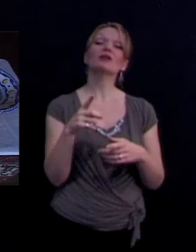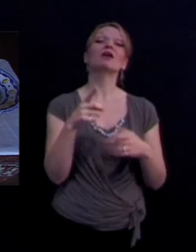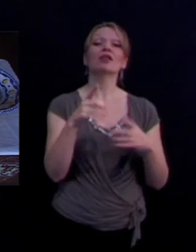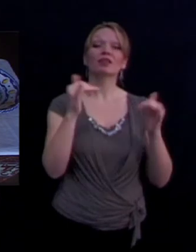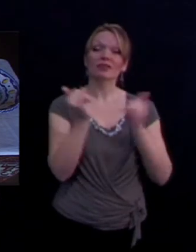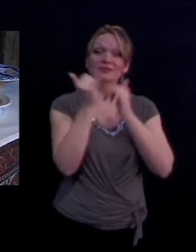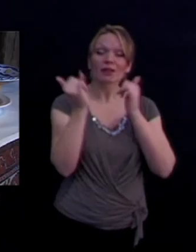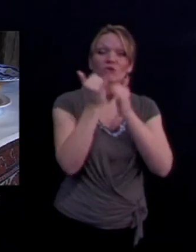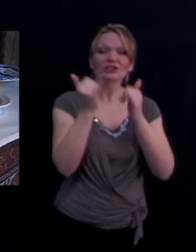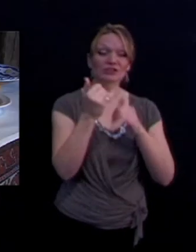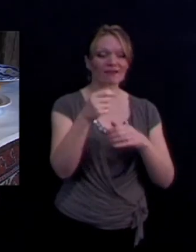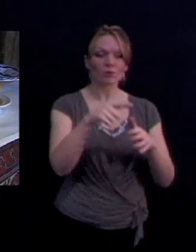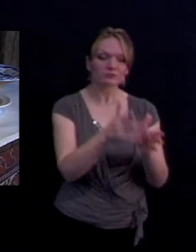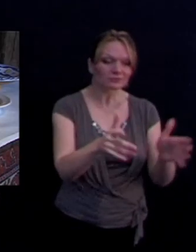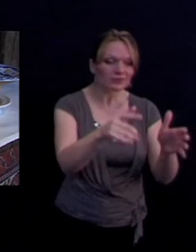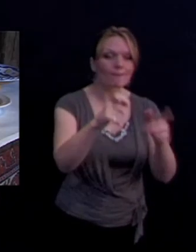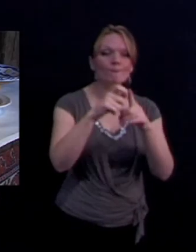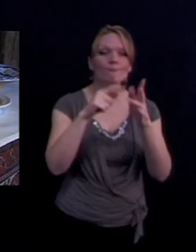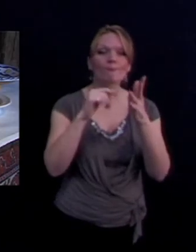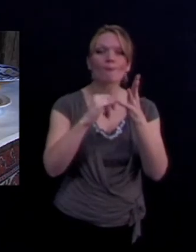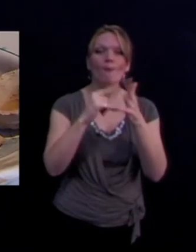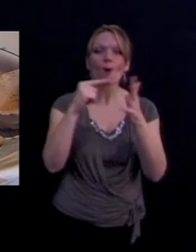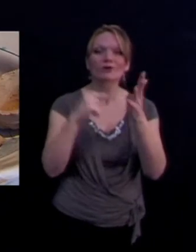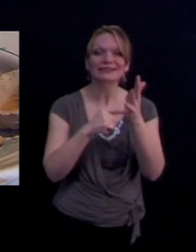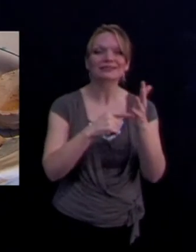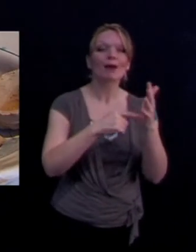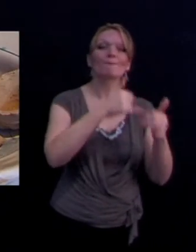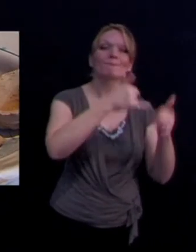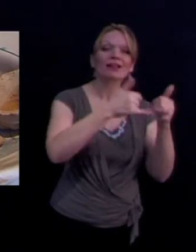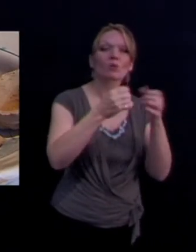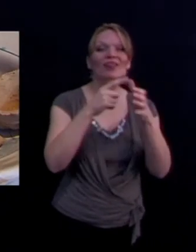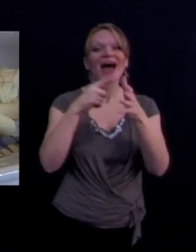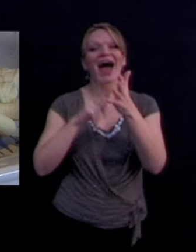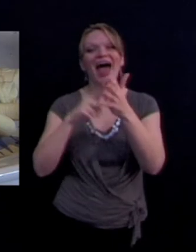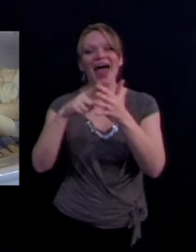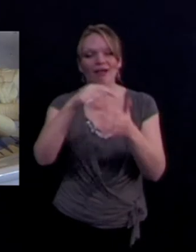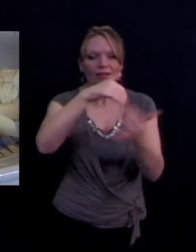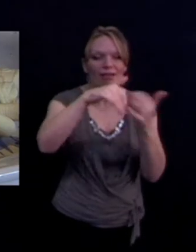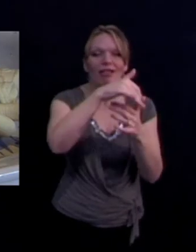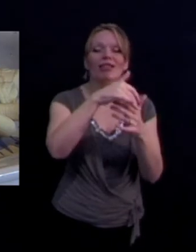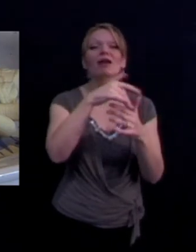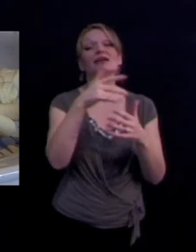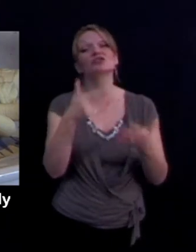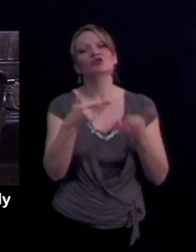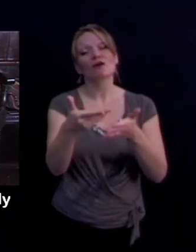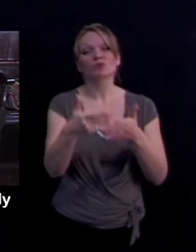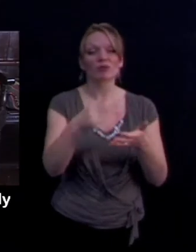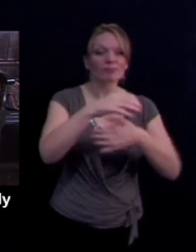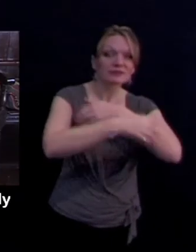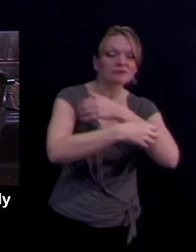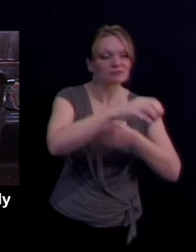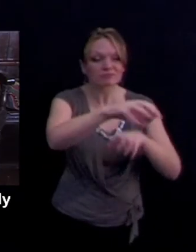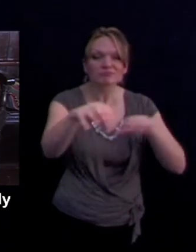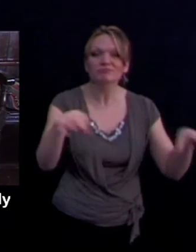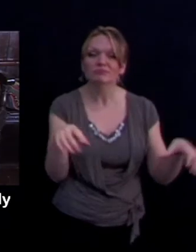with posset, a spiced infusion of milk and ale served to guests, along with sweetmeats or wafers. There are ceramics